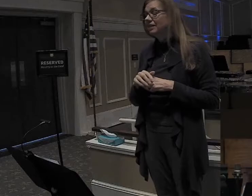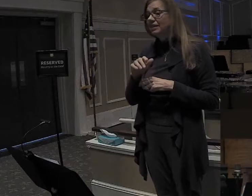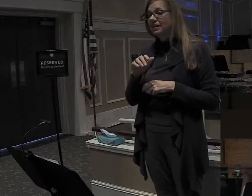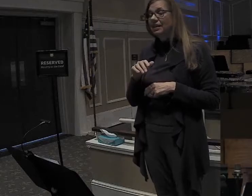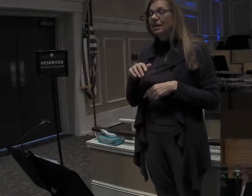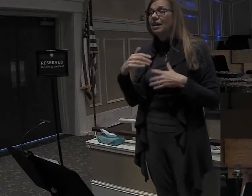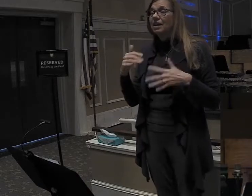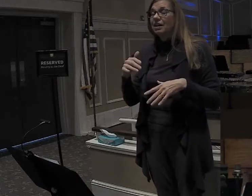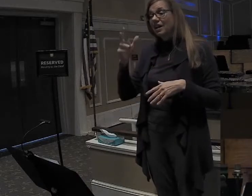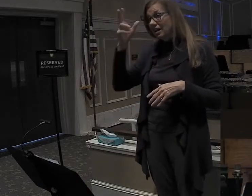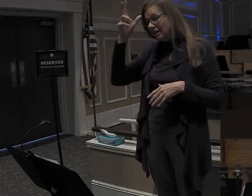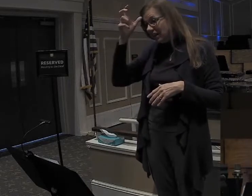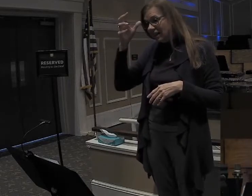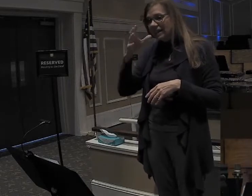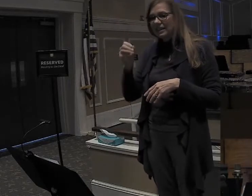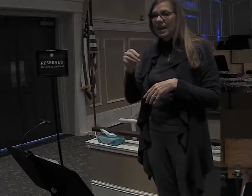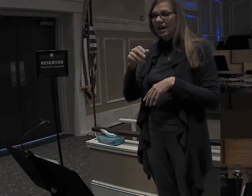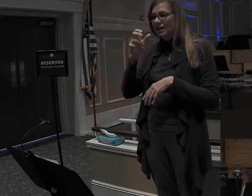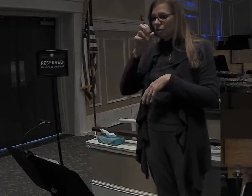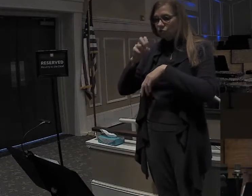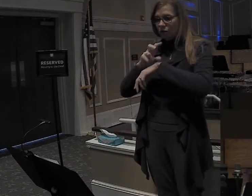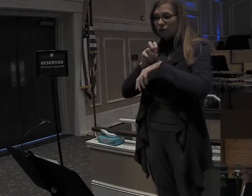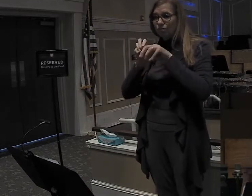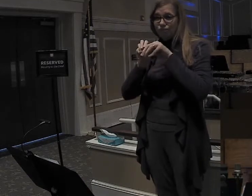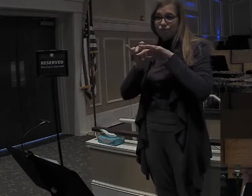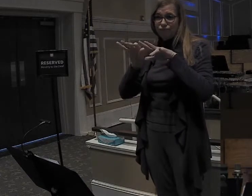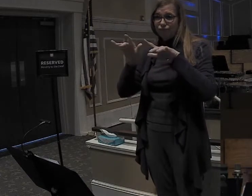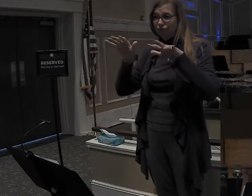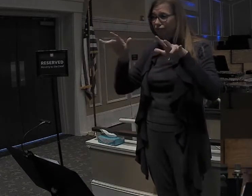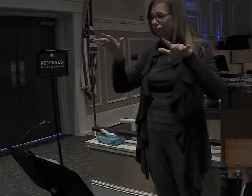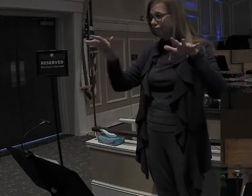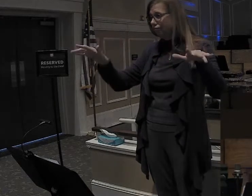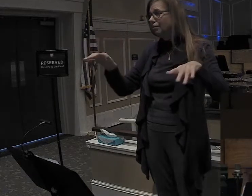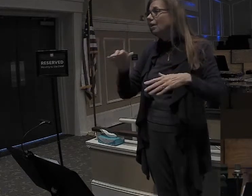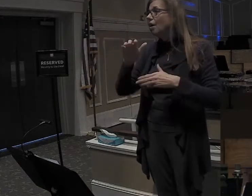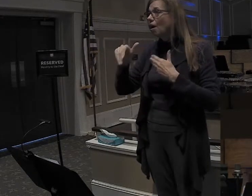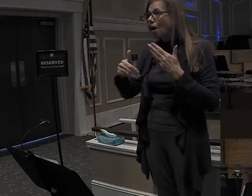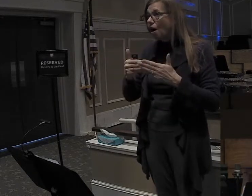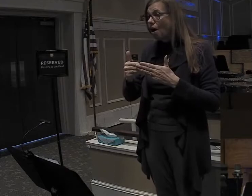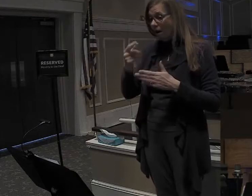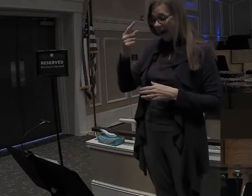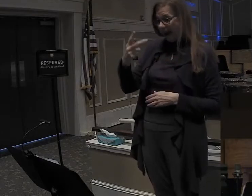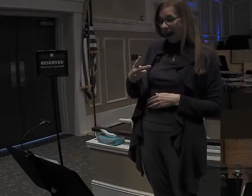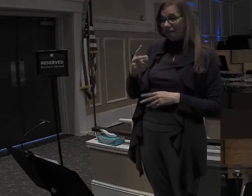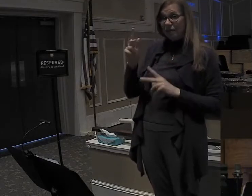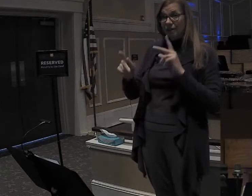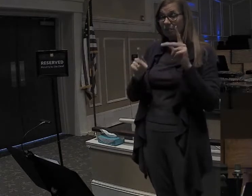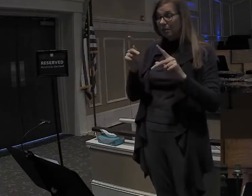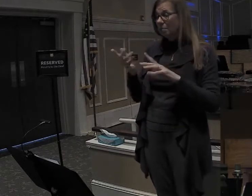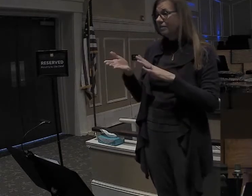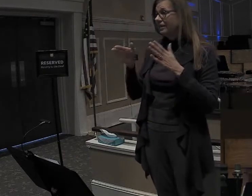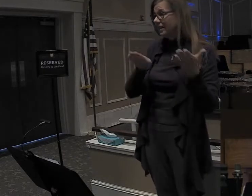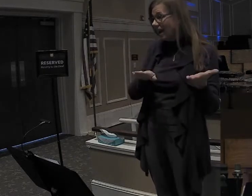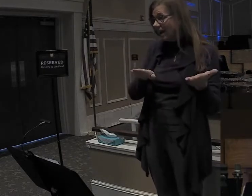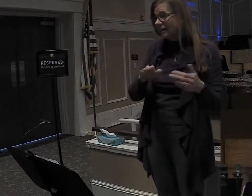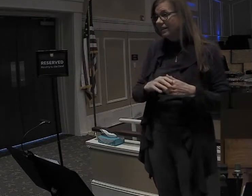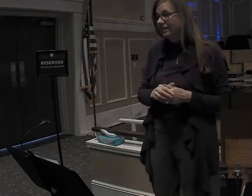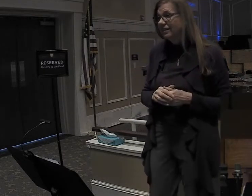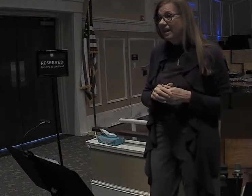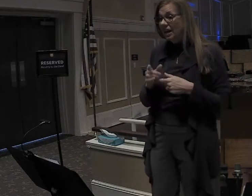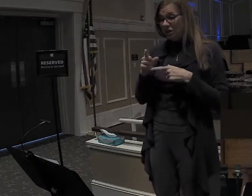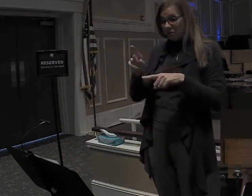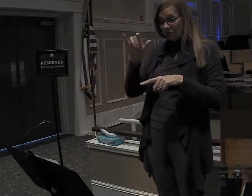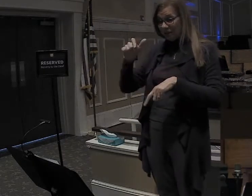and demons have been unleashed upon the earth. One half of all mankind is now dead. And yet in the midst of it